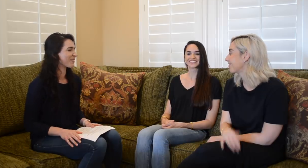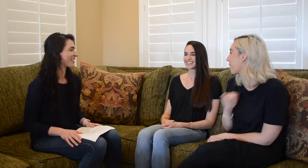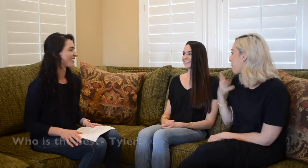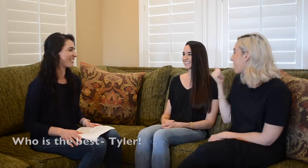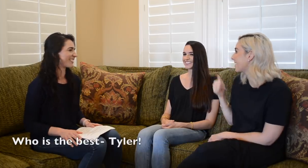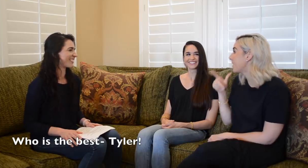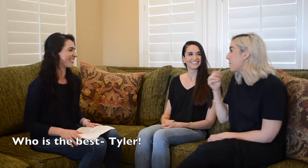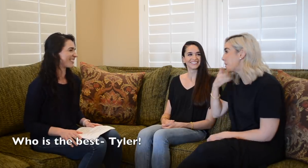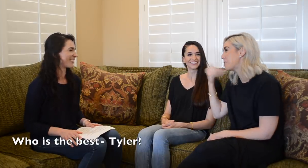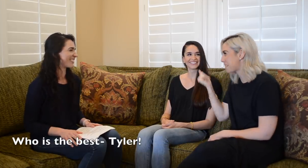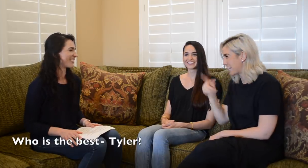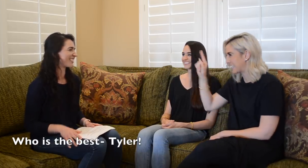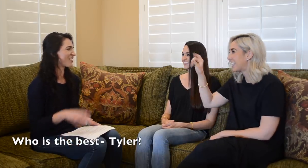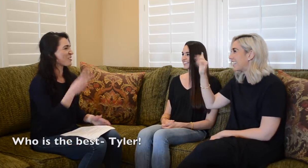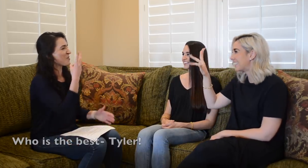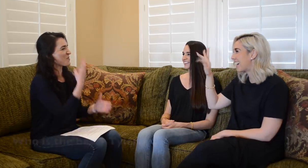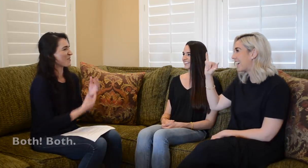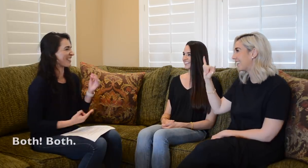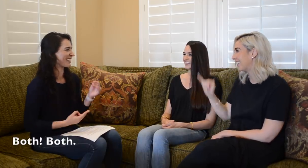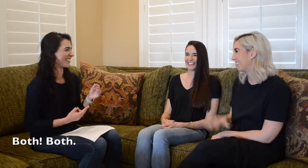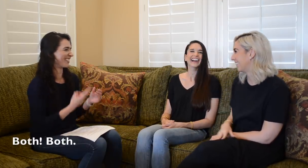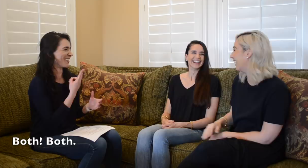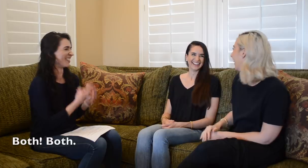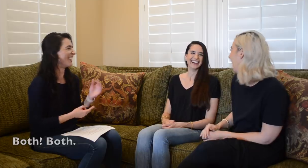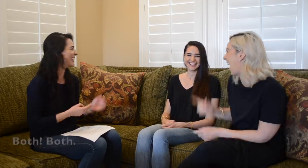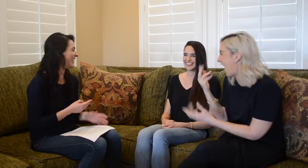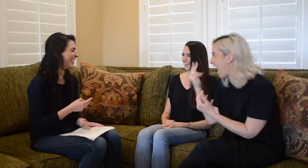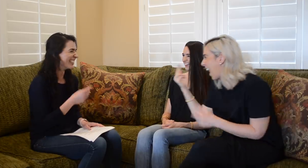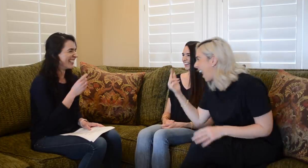I'm the best. Who's the best? Tyler.